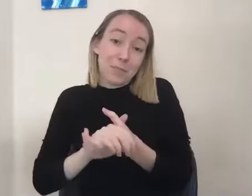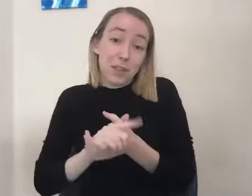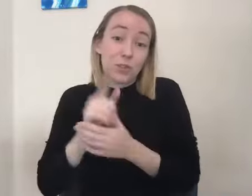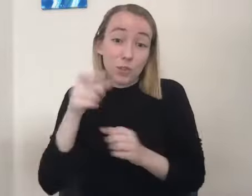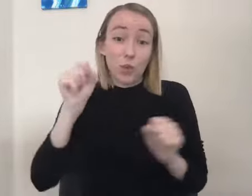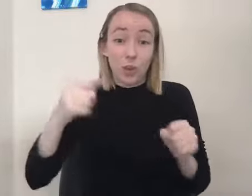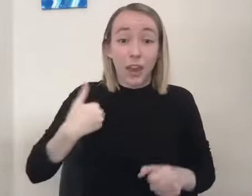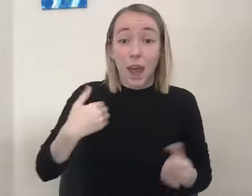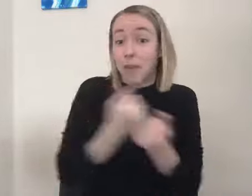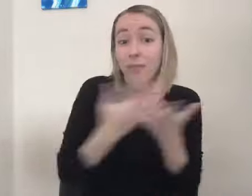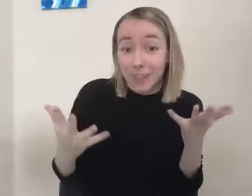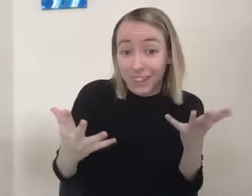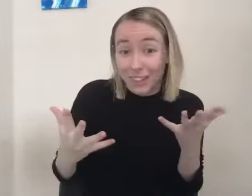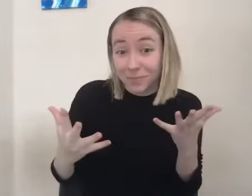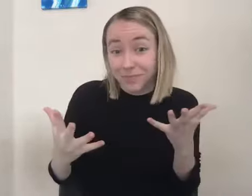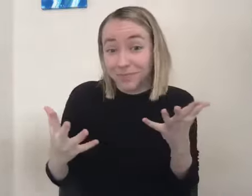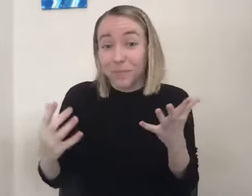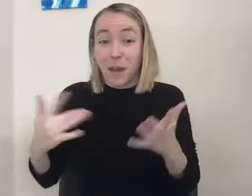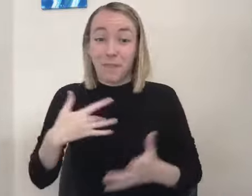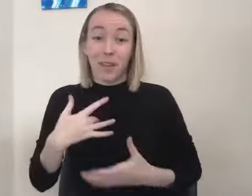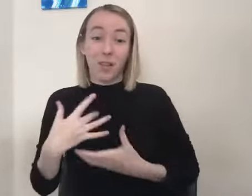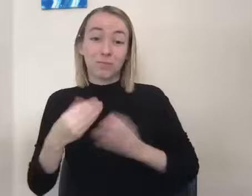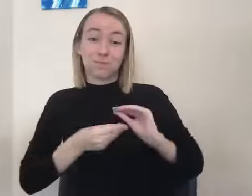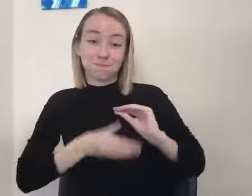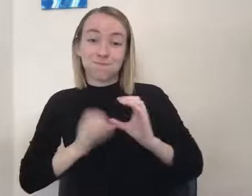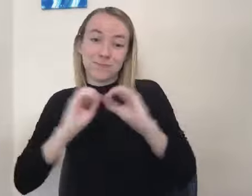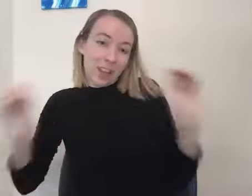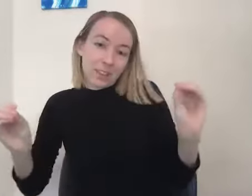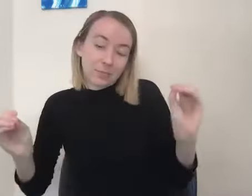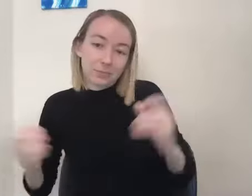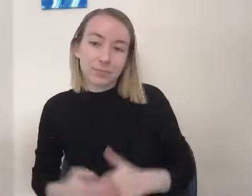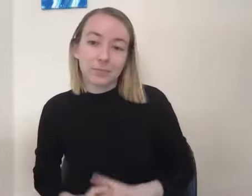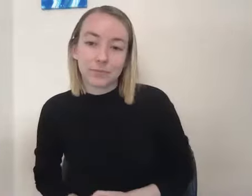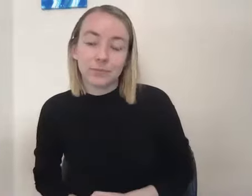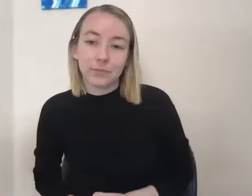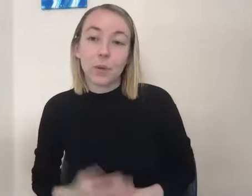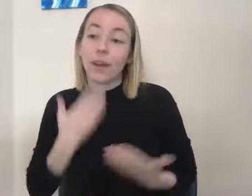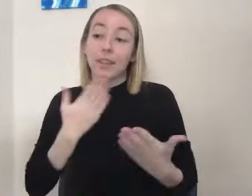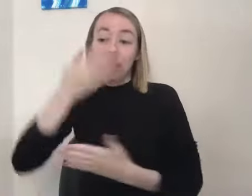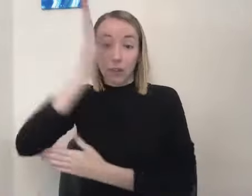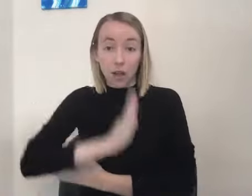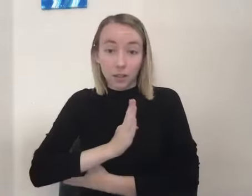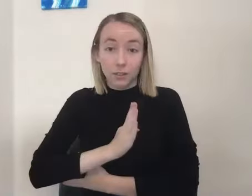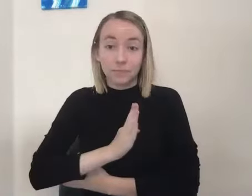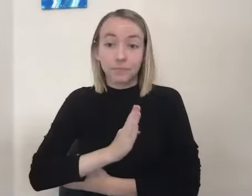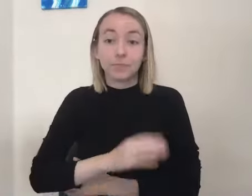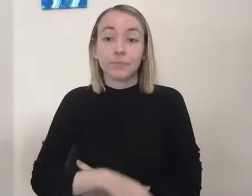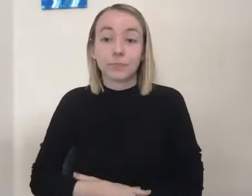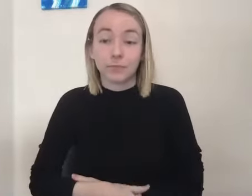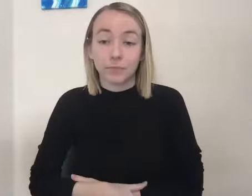looks as though everything's rosy. You go nice holidays, you get a nice car, you've got a great job. Believe you me, you can have everything and nothing. And I